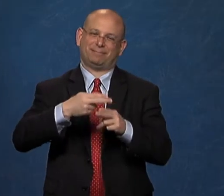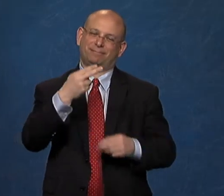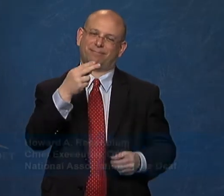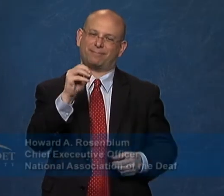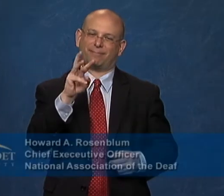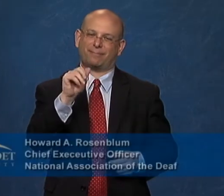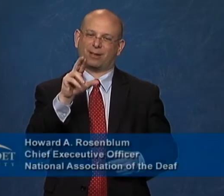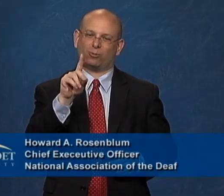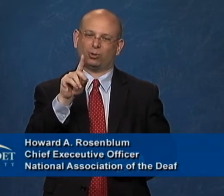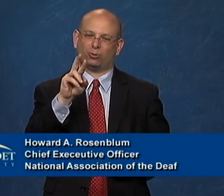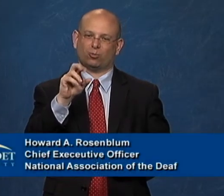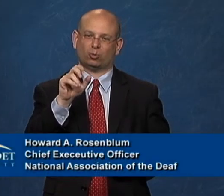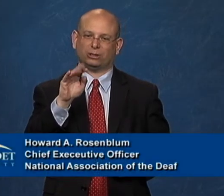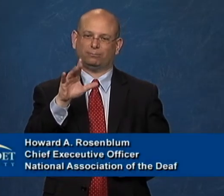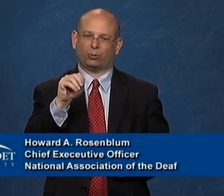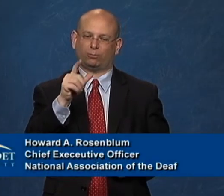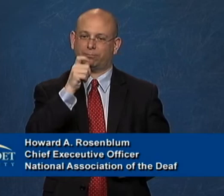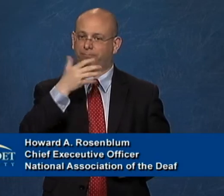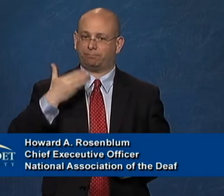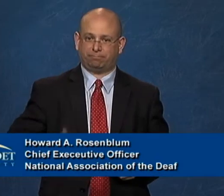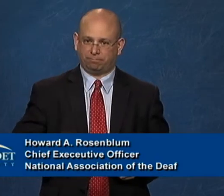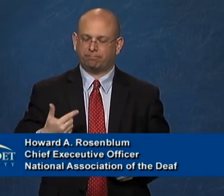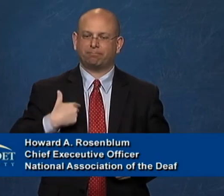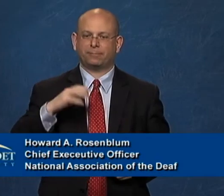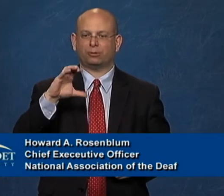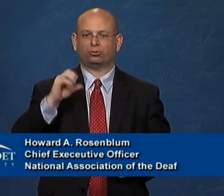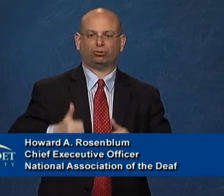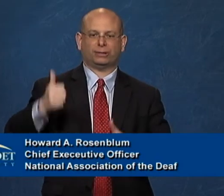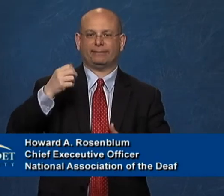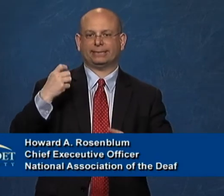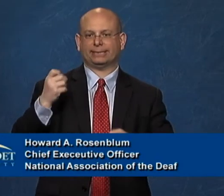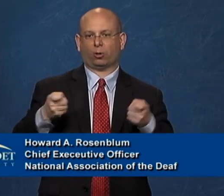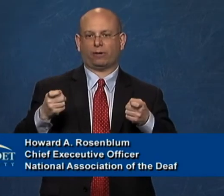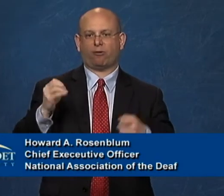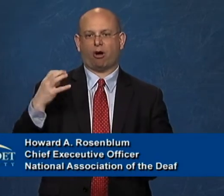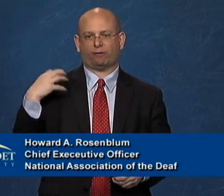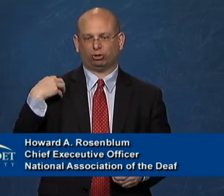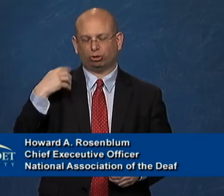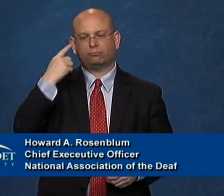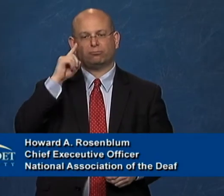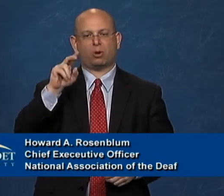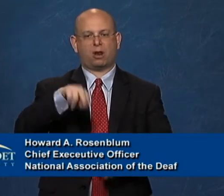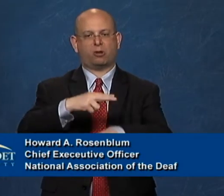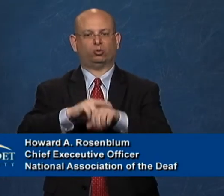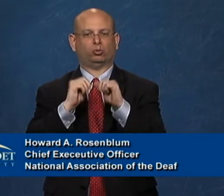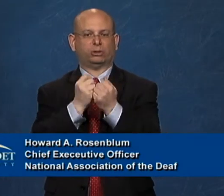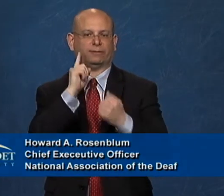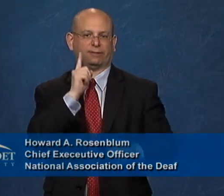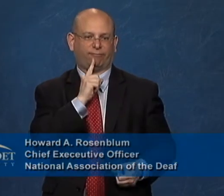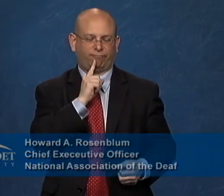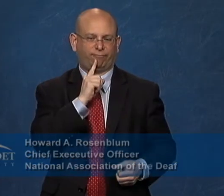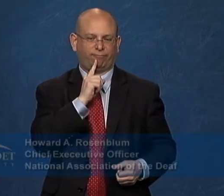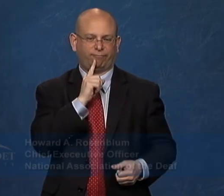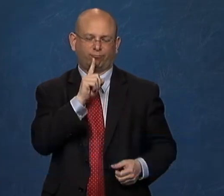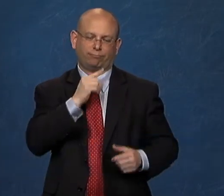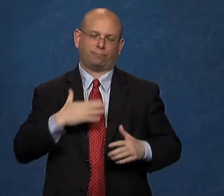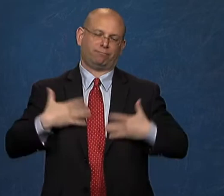Hello, everyone. My name is Howard Rosenblum, and I'm the Chief Executive Officer for the National Association of the